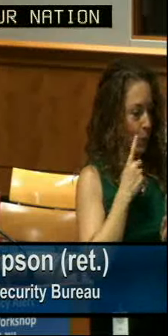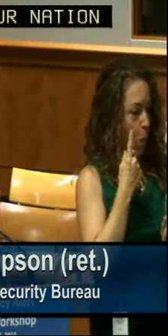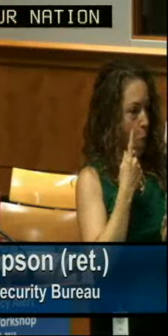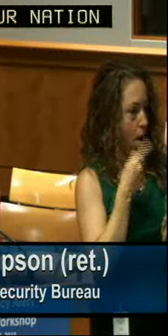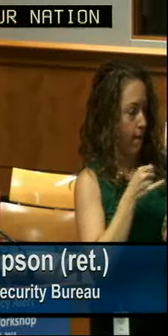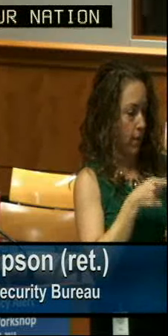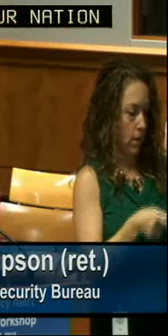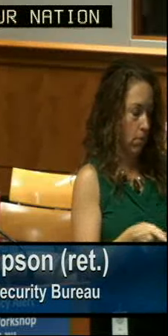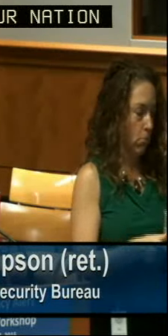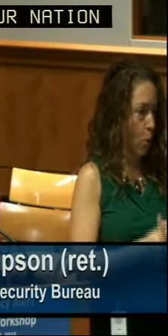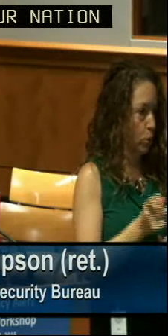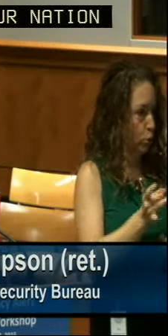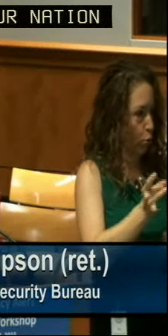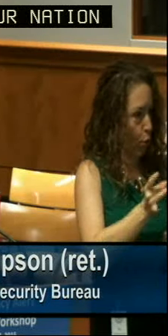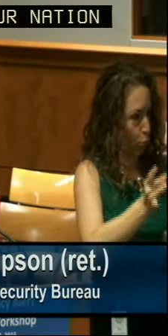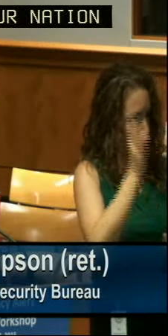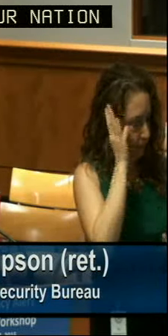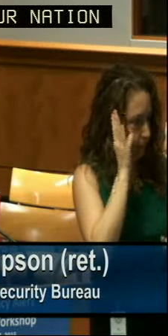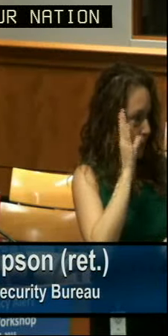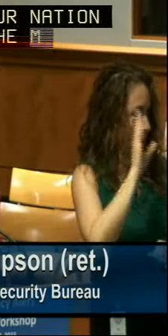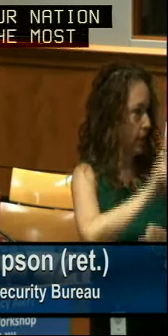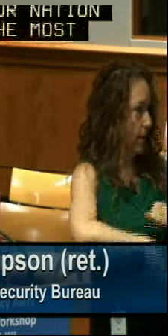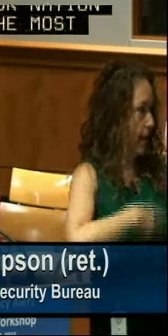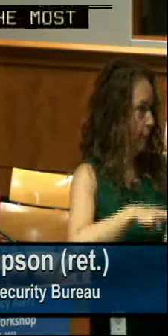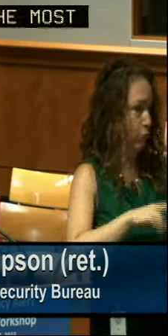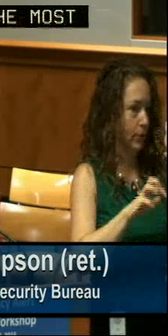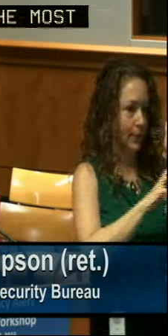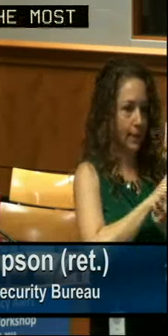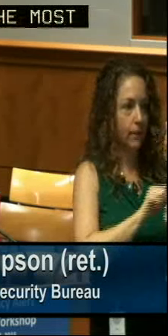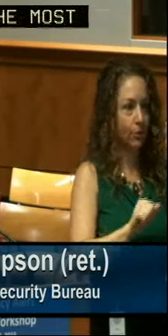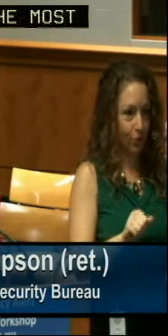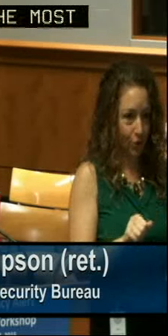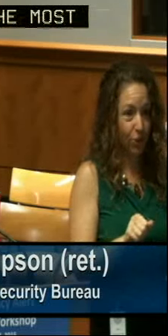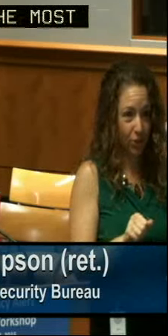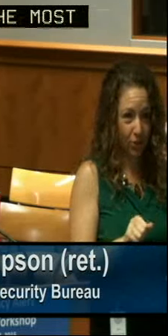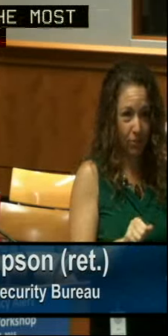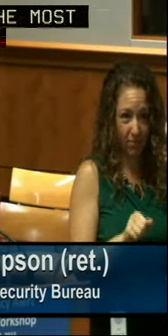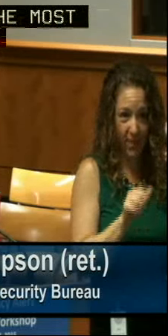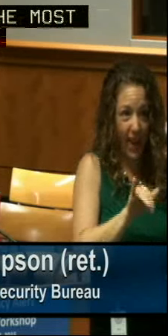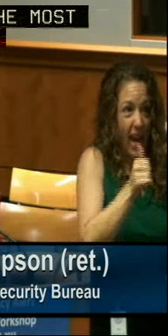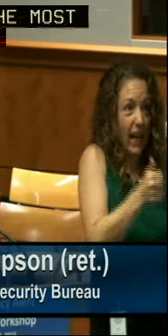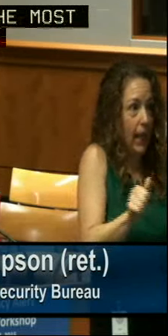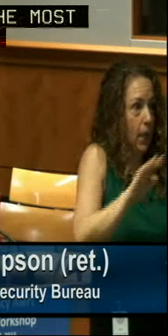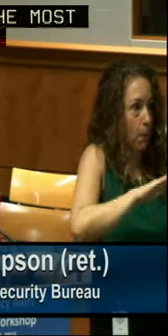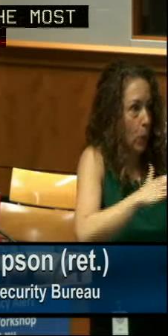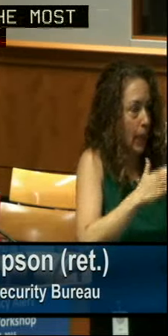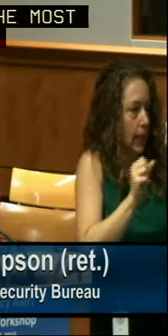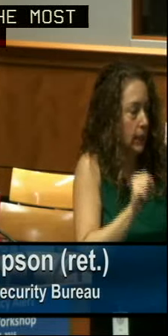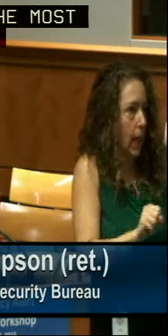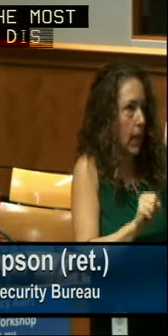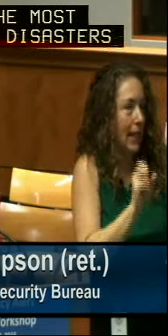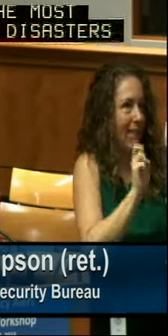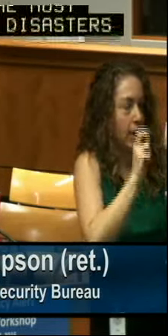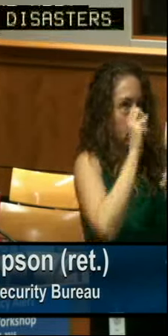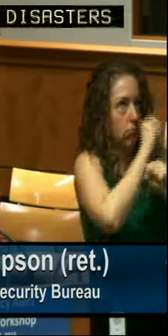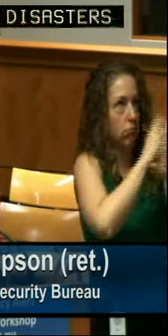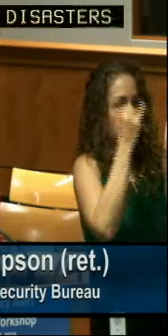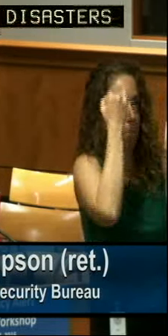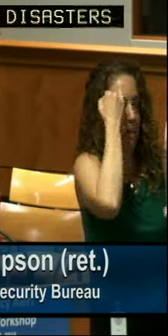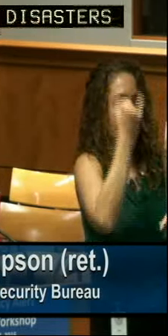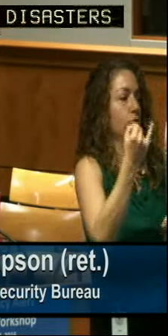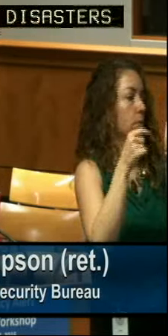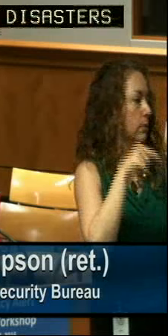horrific of natural disasters that a community can imagine. And